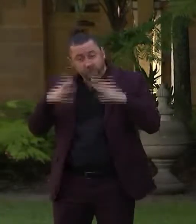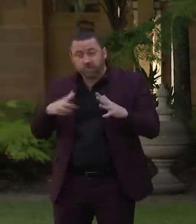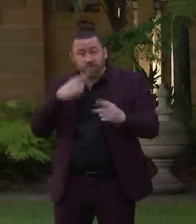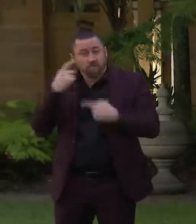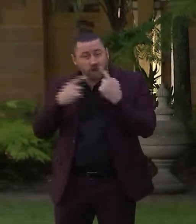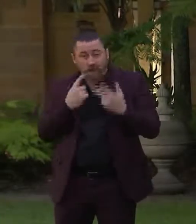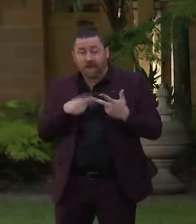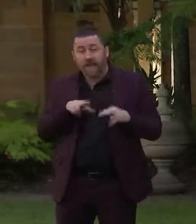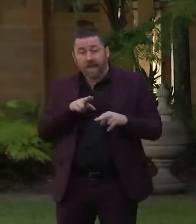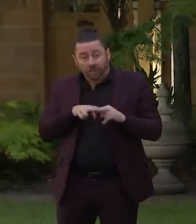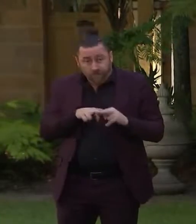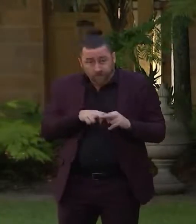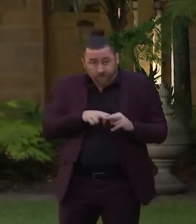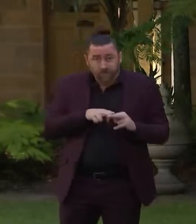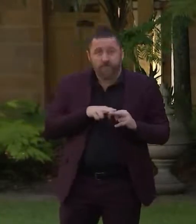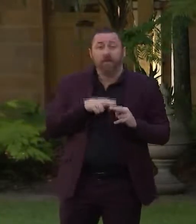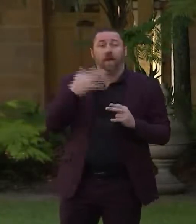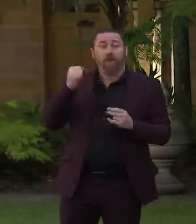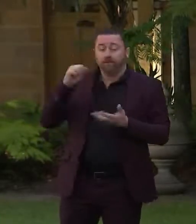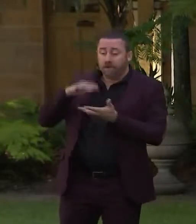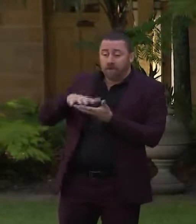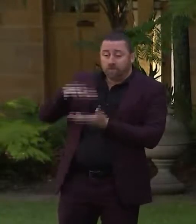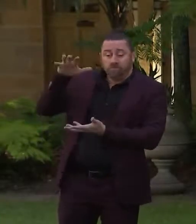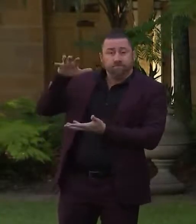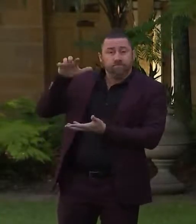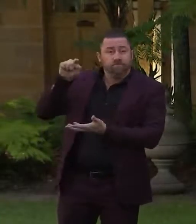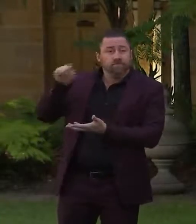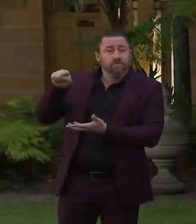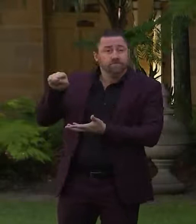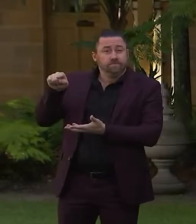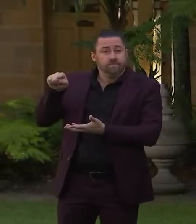she said is if you have volumes left in that